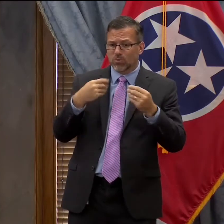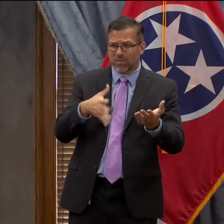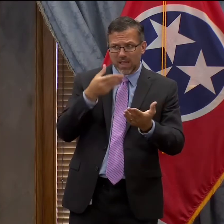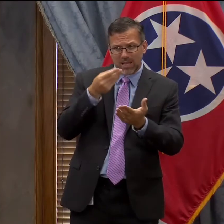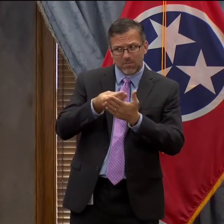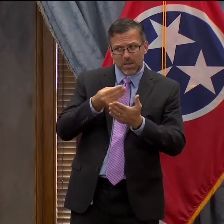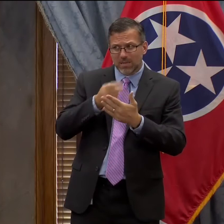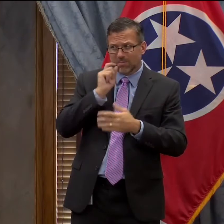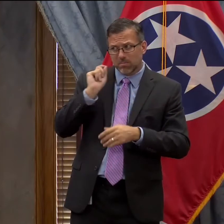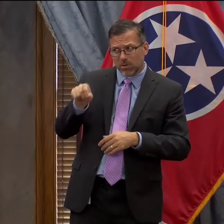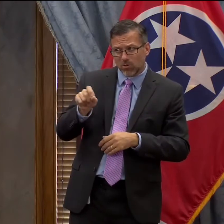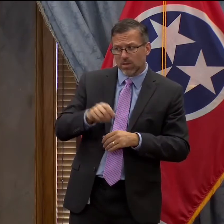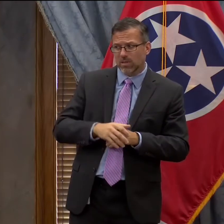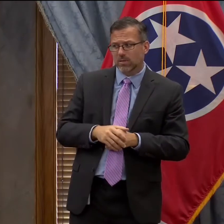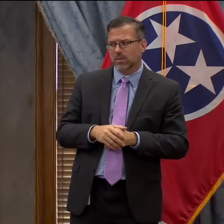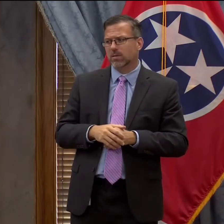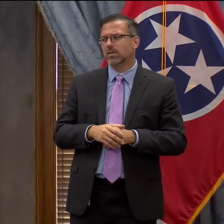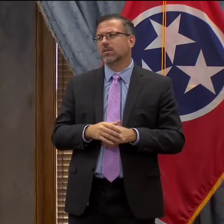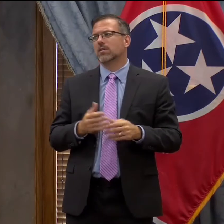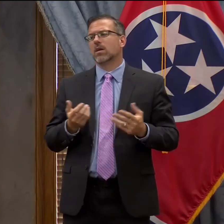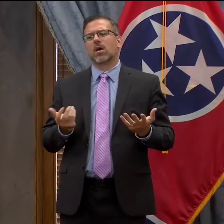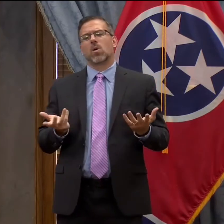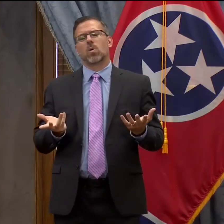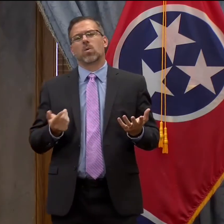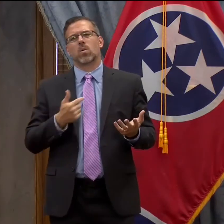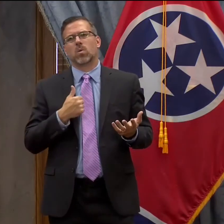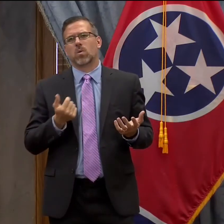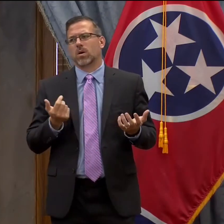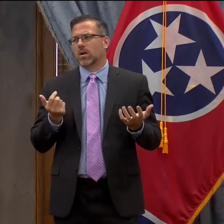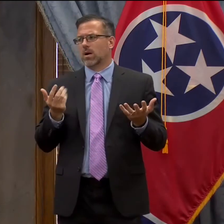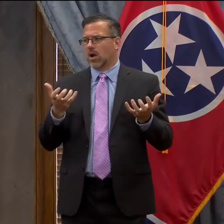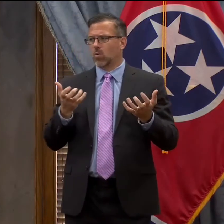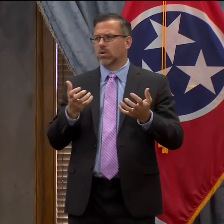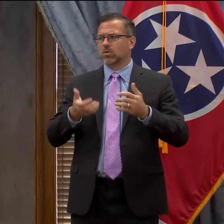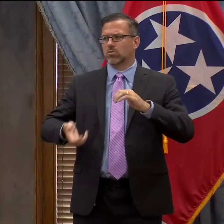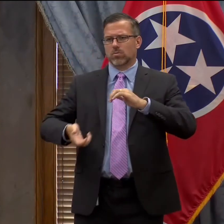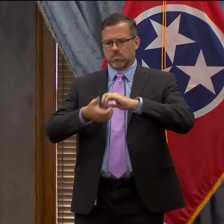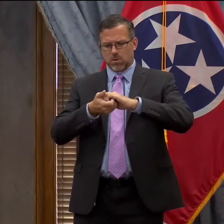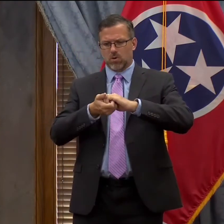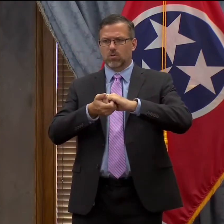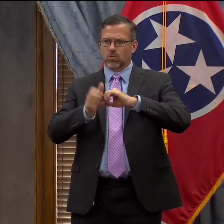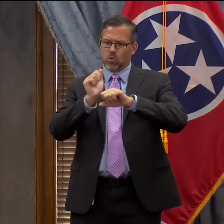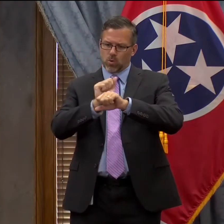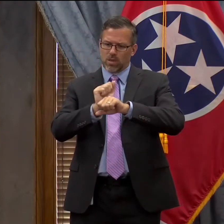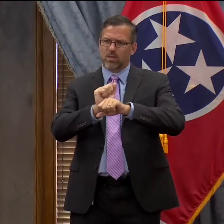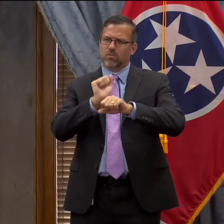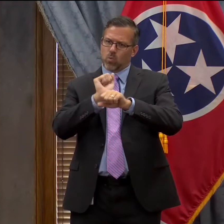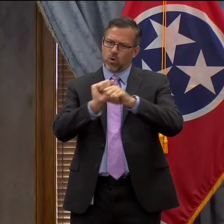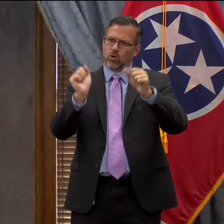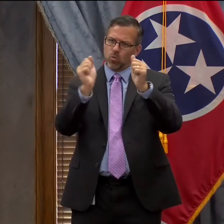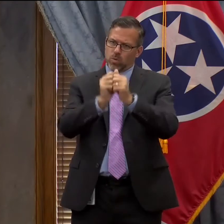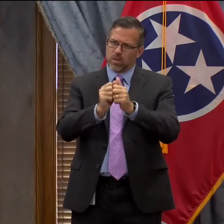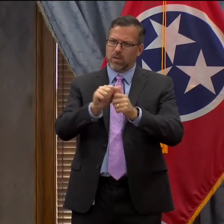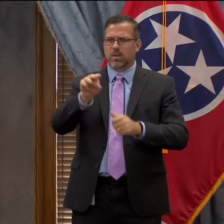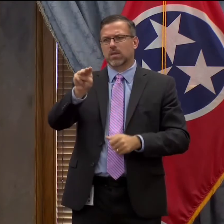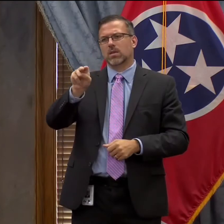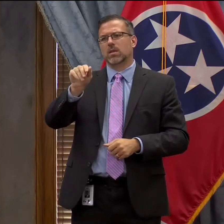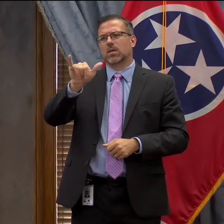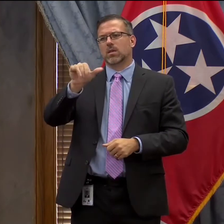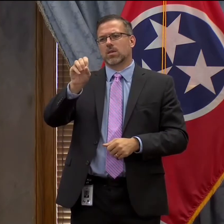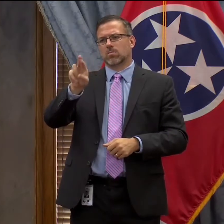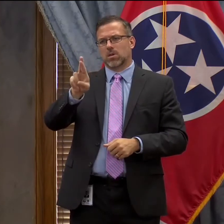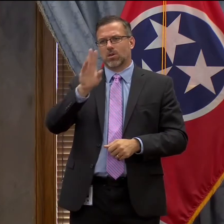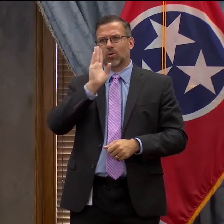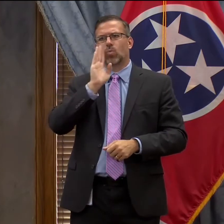be, as I've tried to be throughout this pandemic, to partner with and to work with the mayor, and we will do